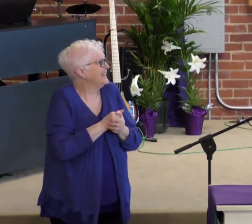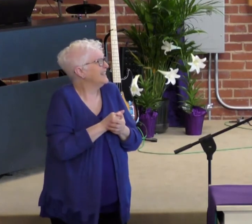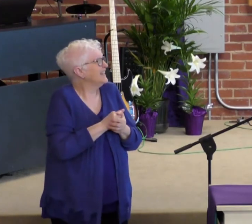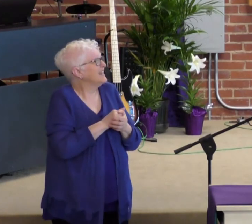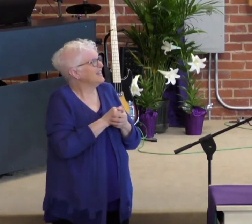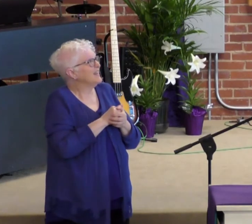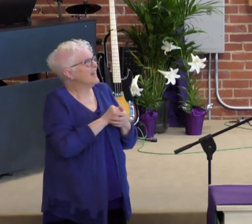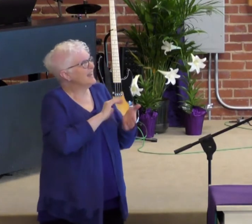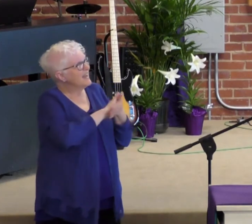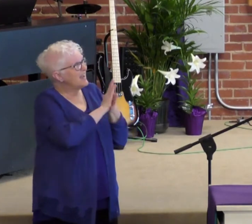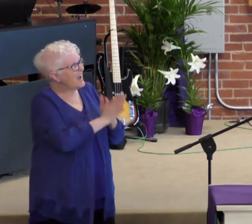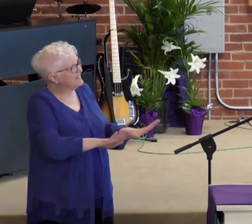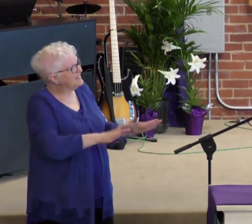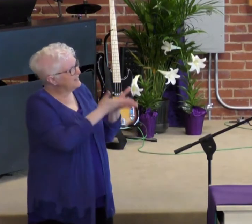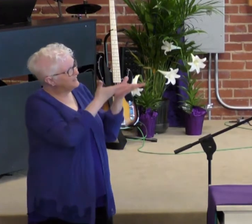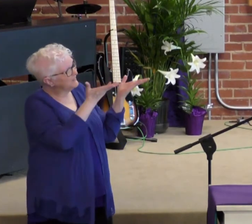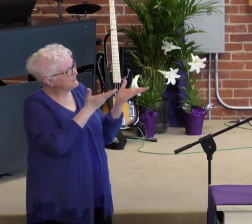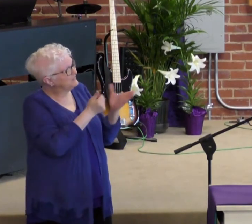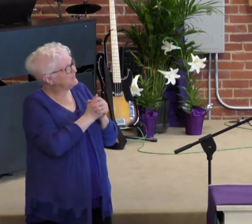peace be with you.